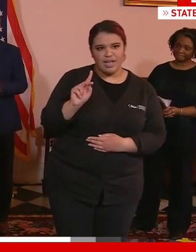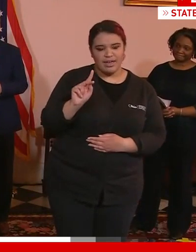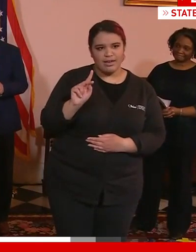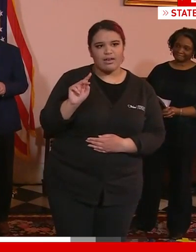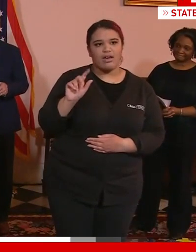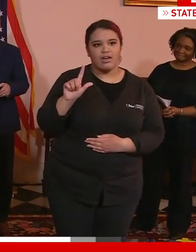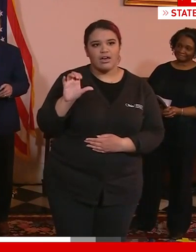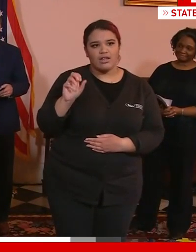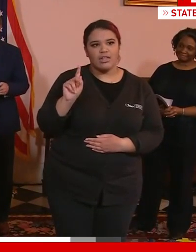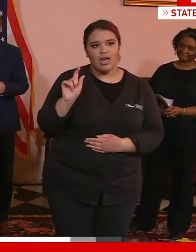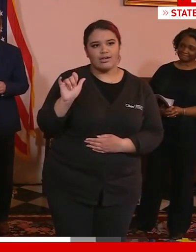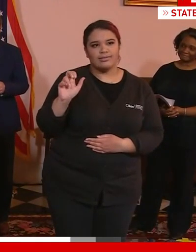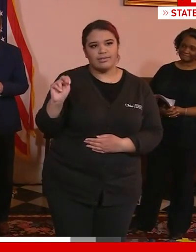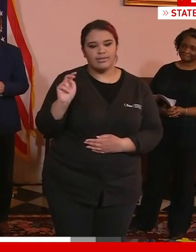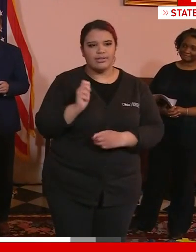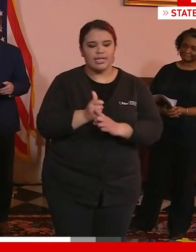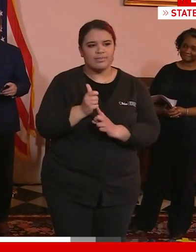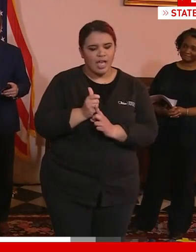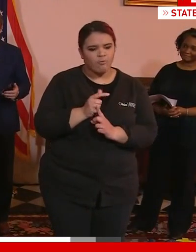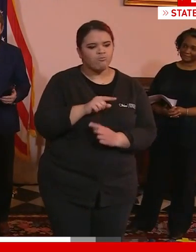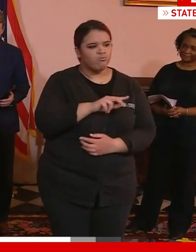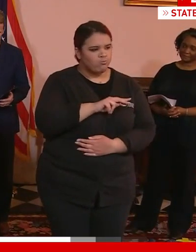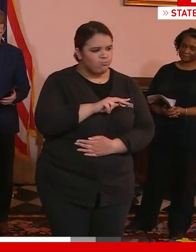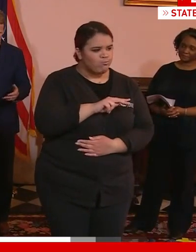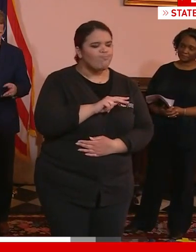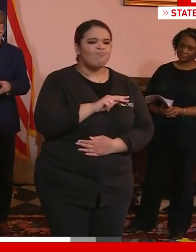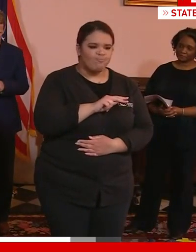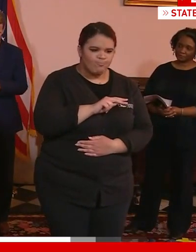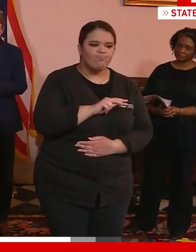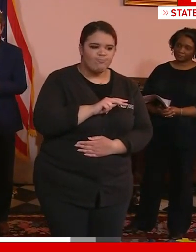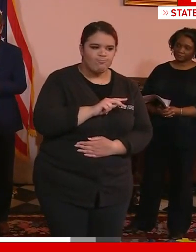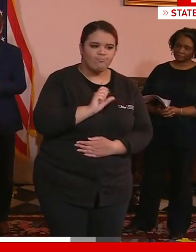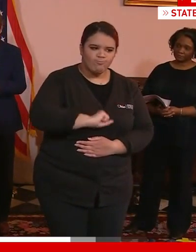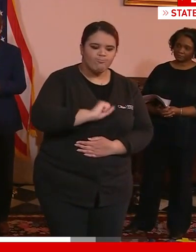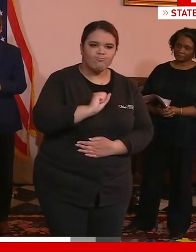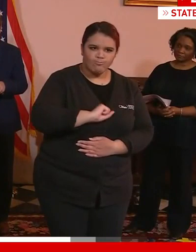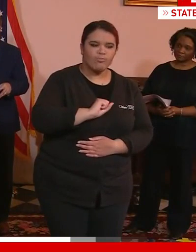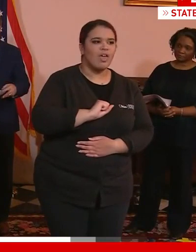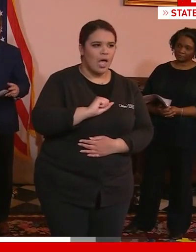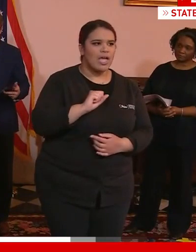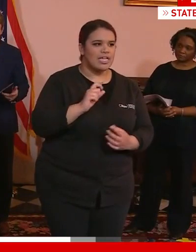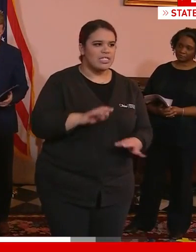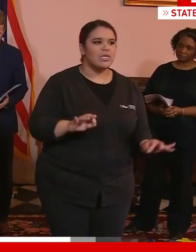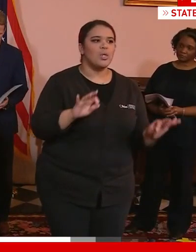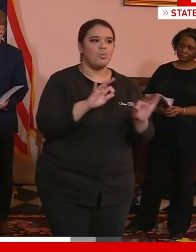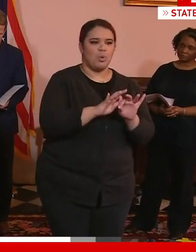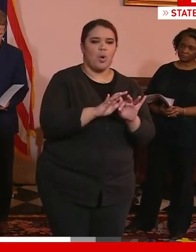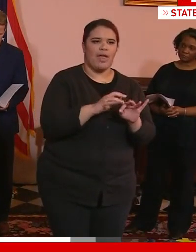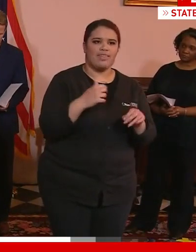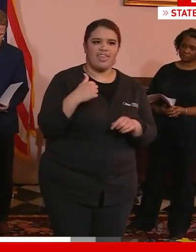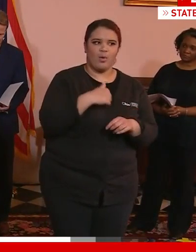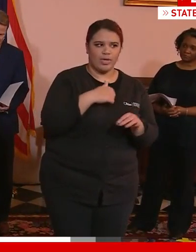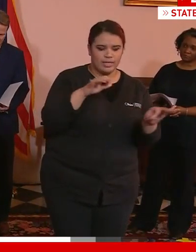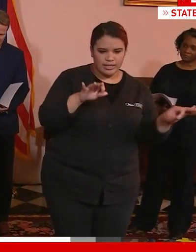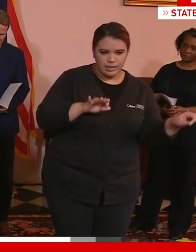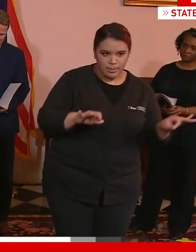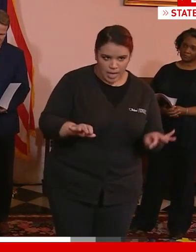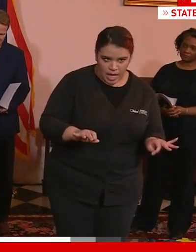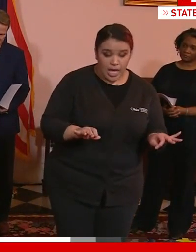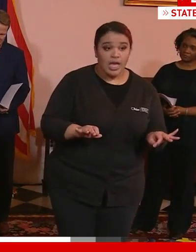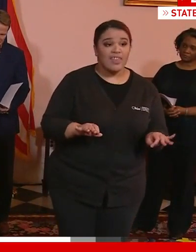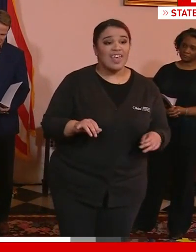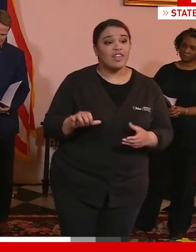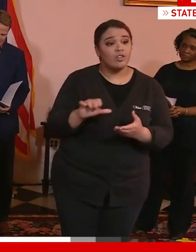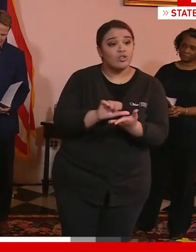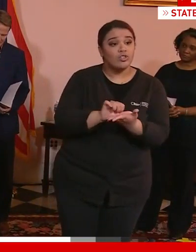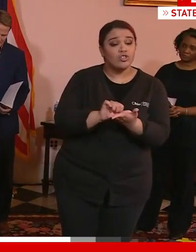about that issue is that the public should fully understand that those procedures are being delayed not